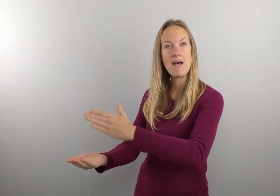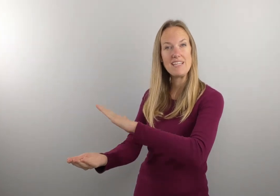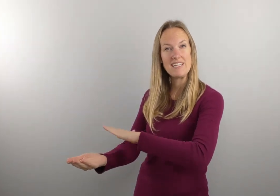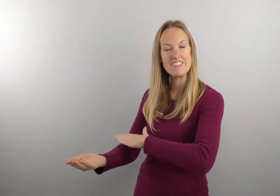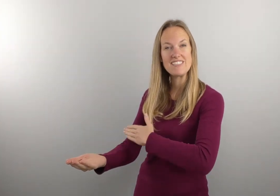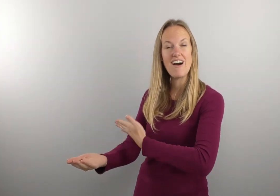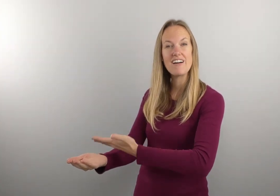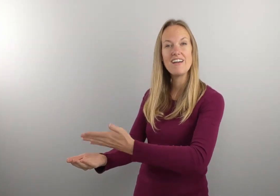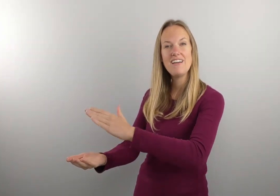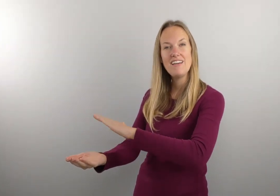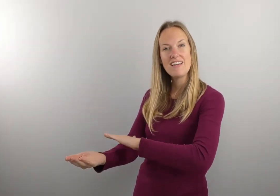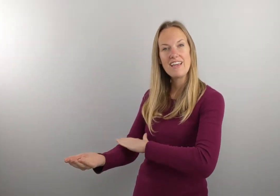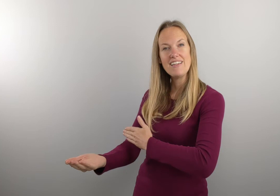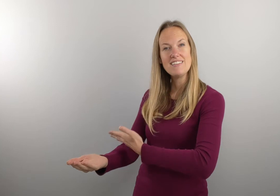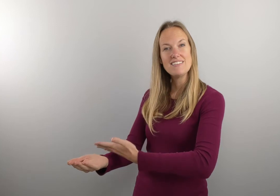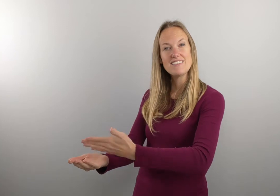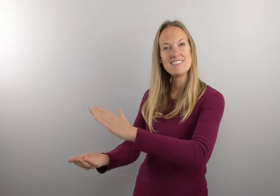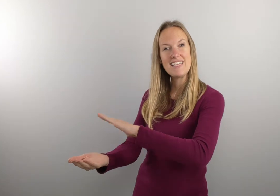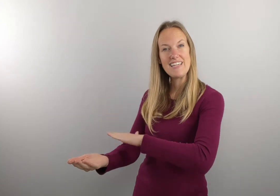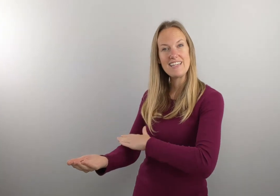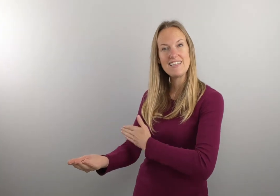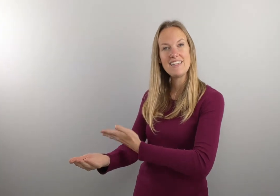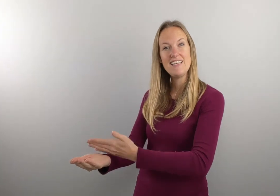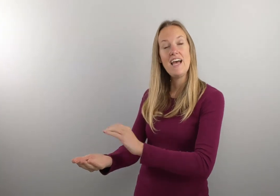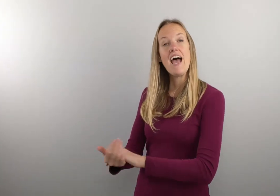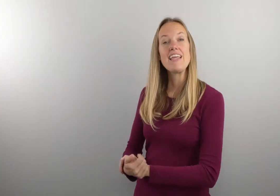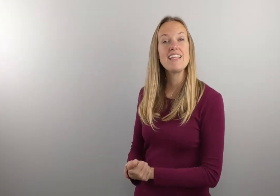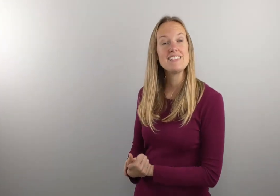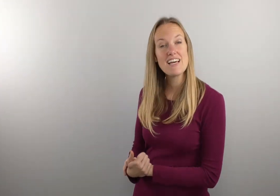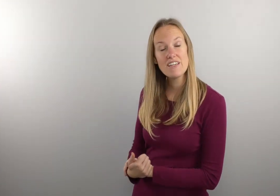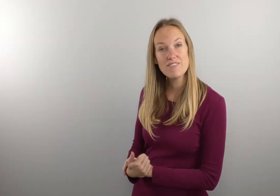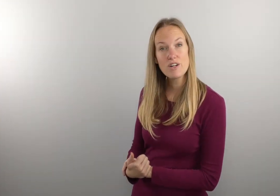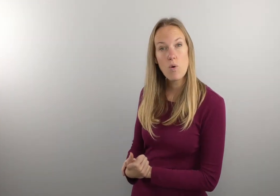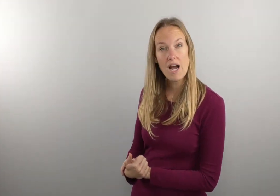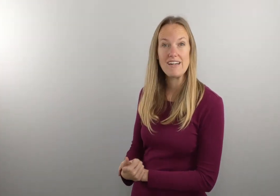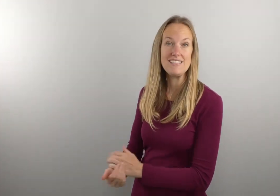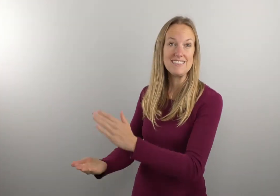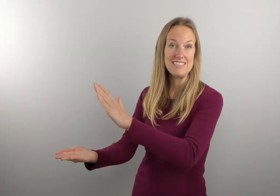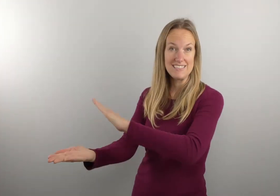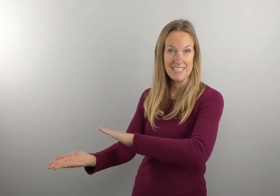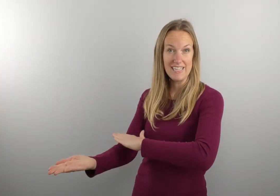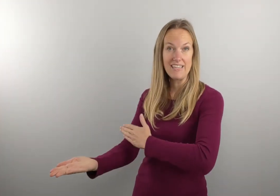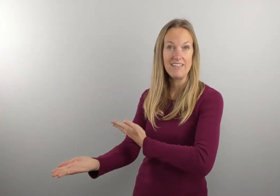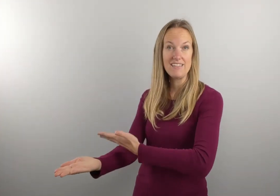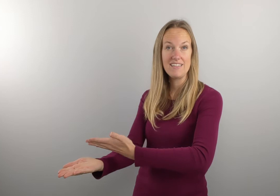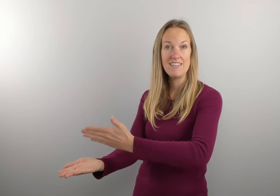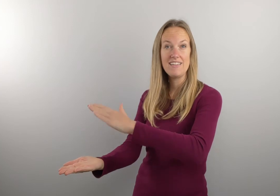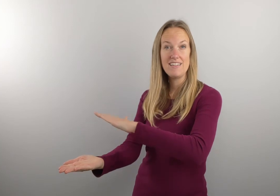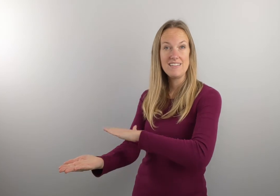melody of a song. Okay? So sing. And then the sign for choirs is singing.